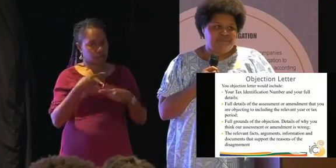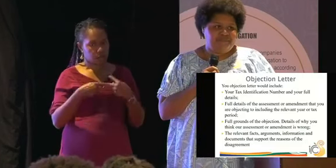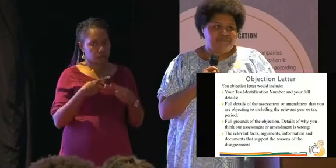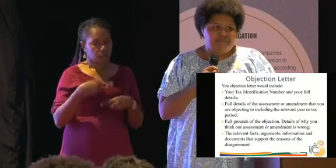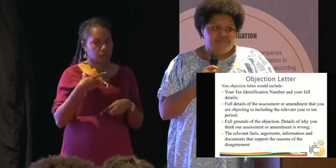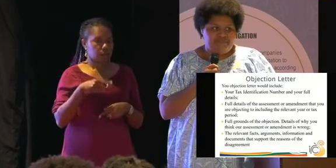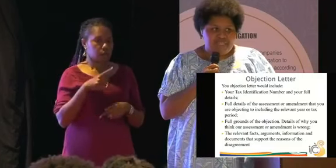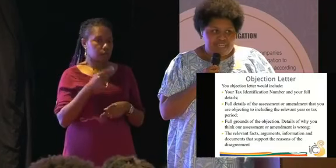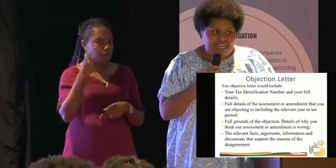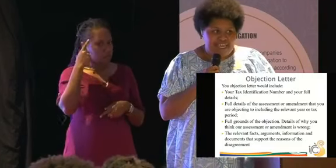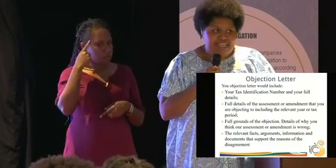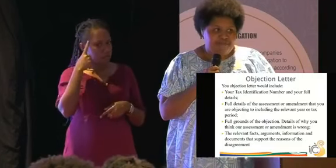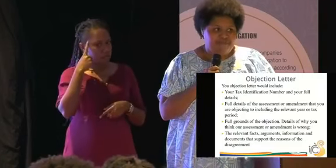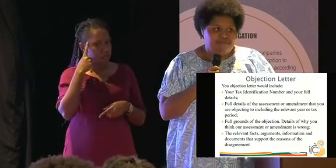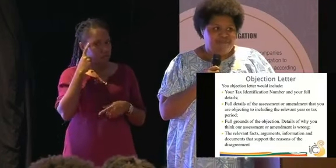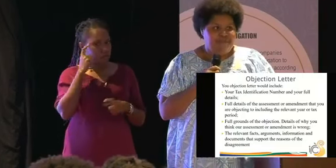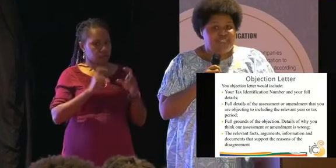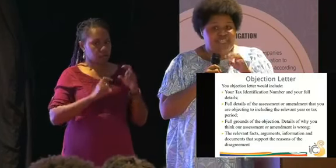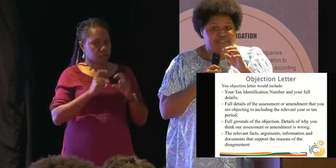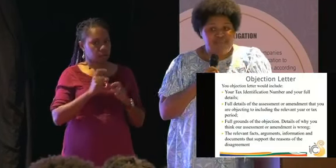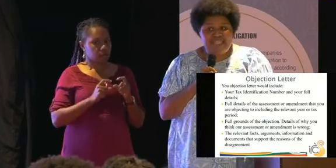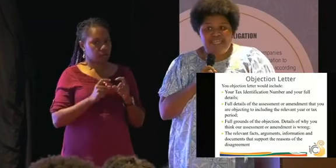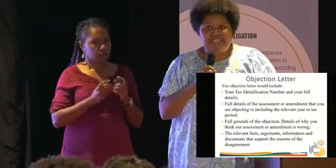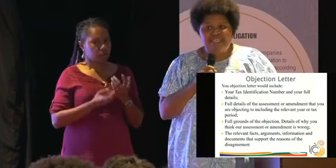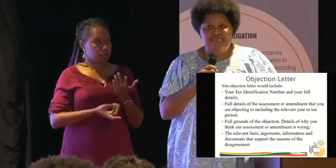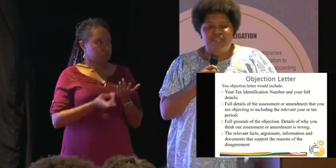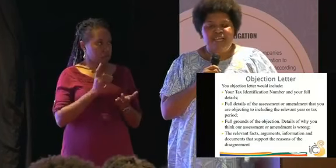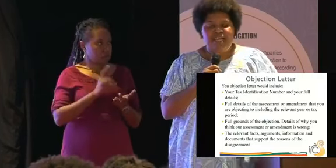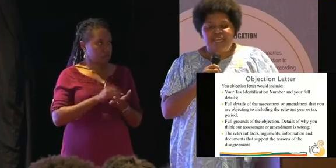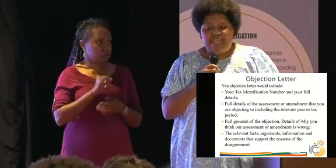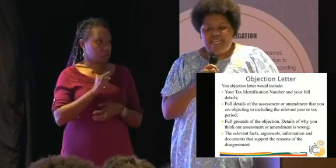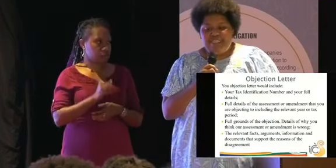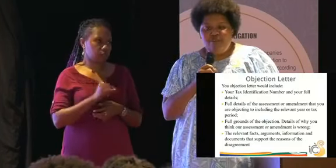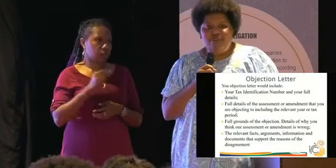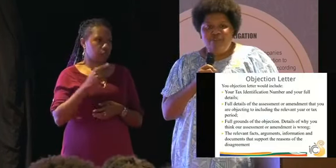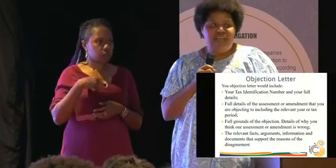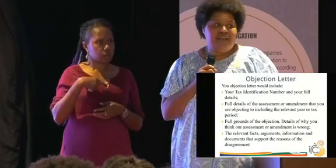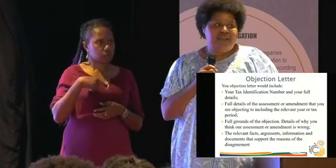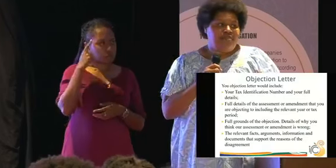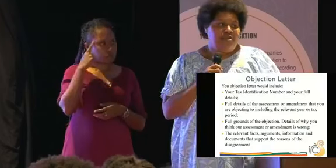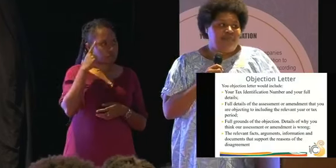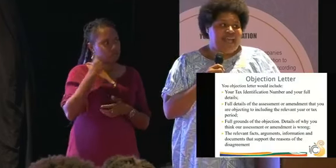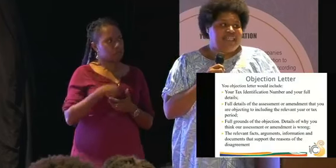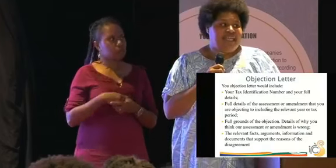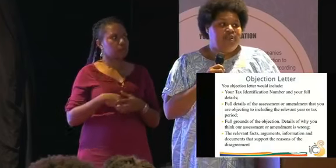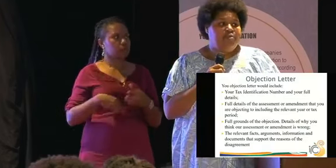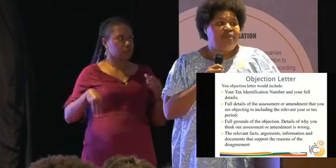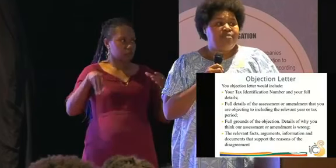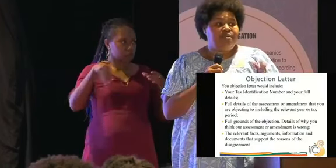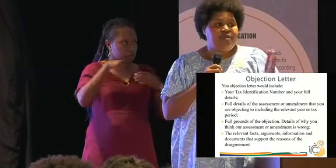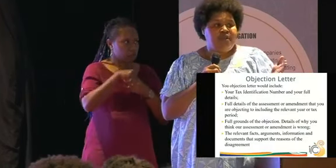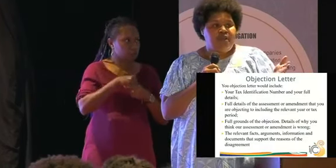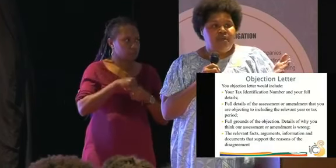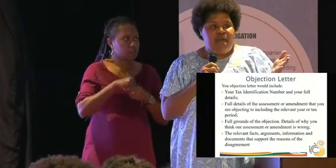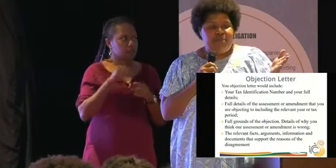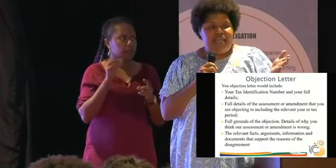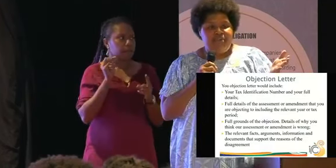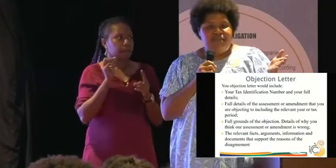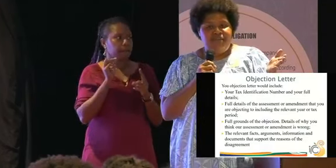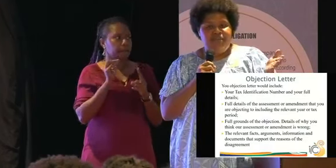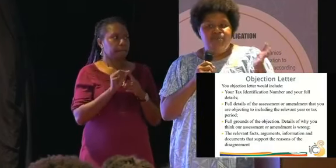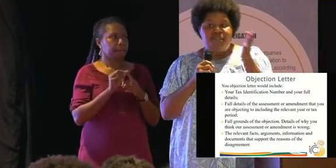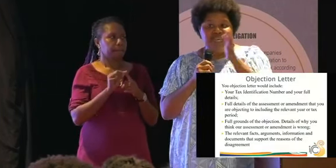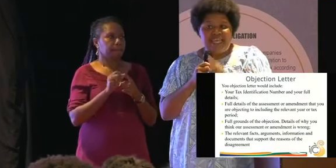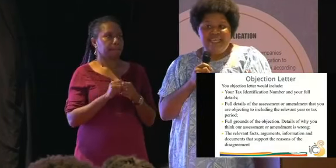2001. Is it clear? Because it's a monthly assessment. That's including, for PIT, you would be